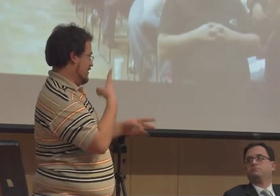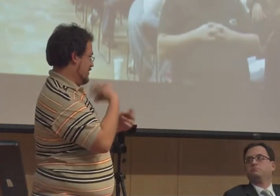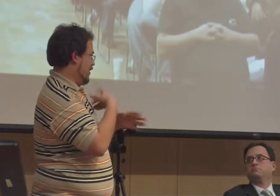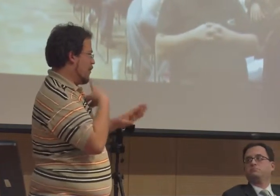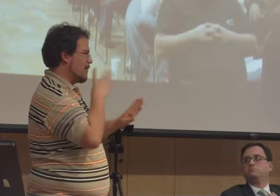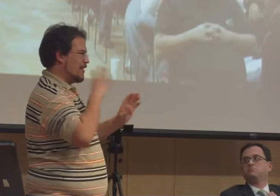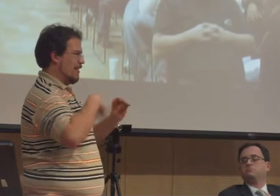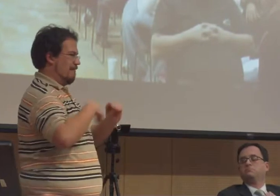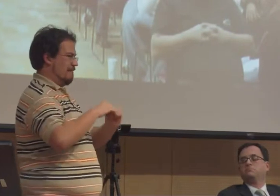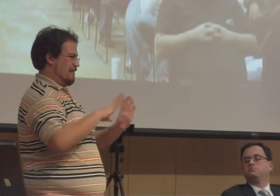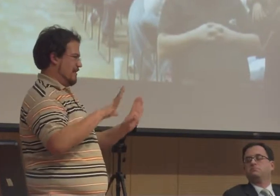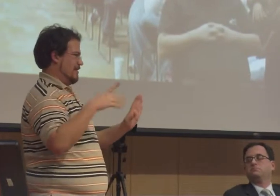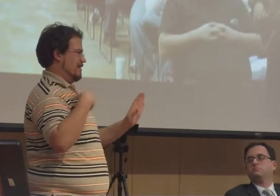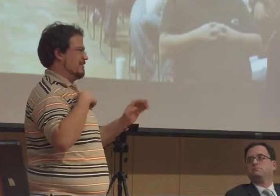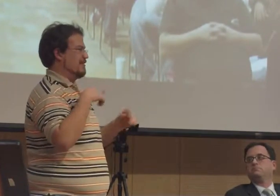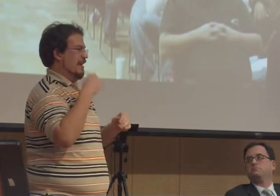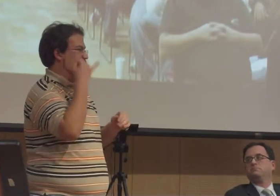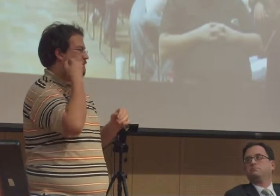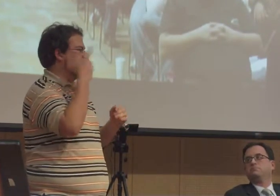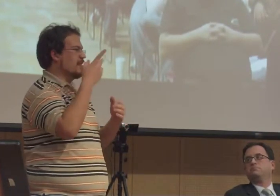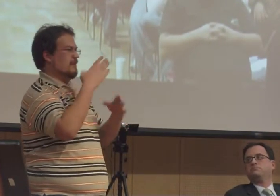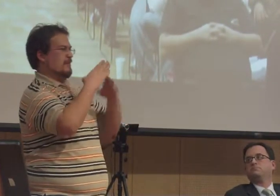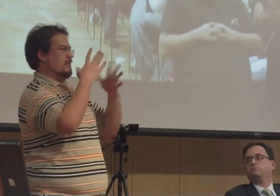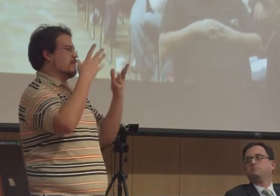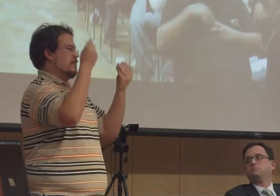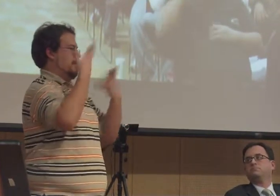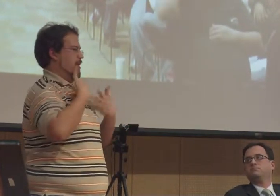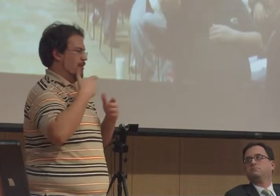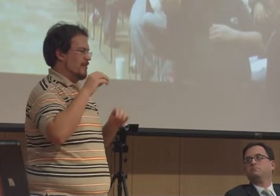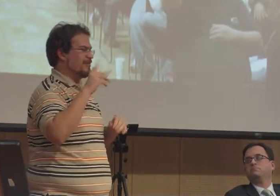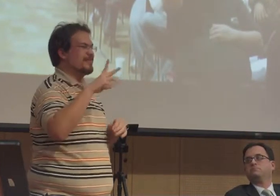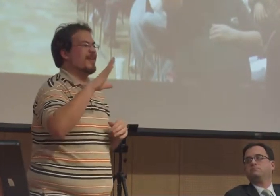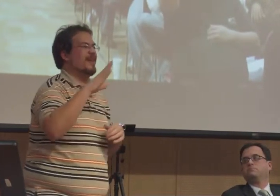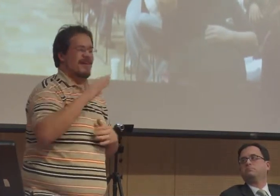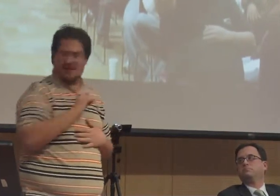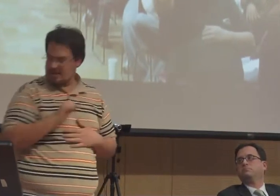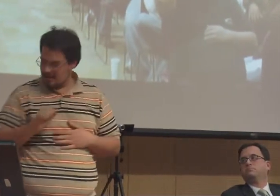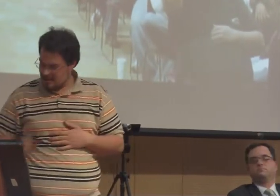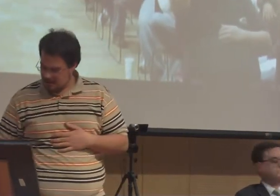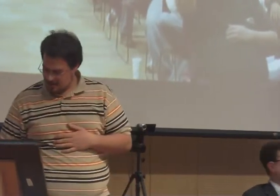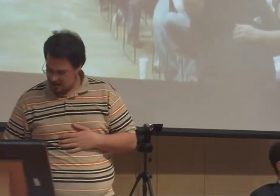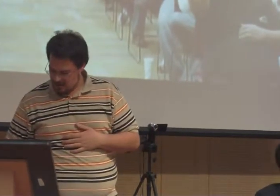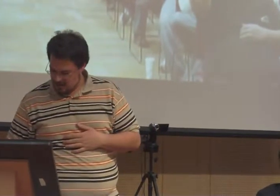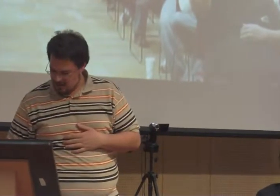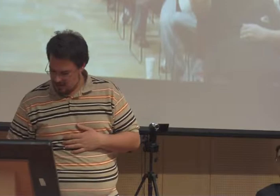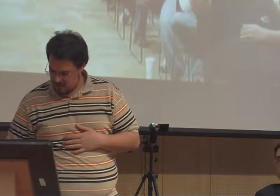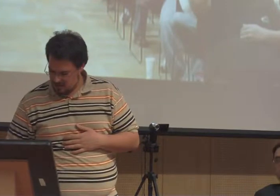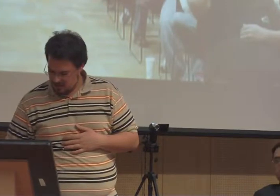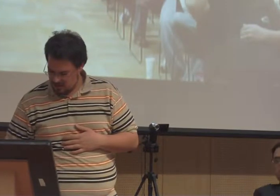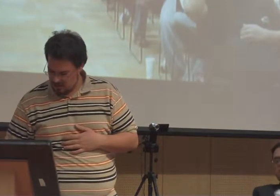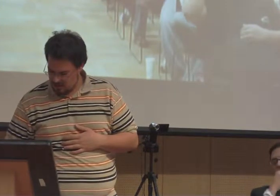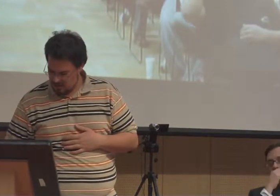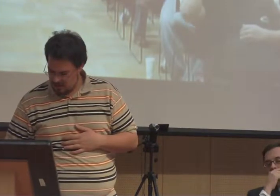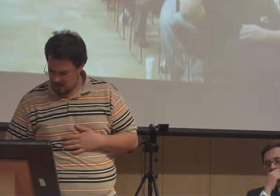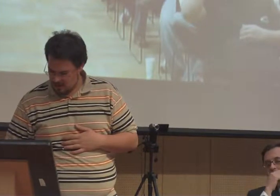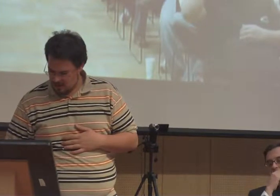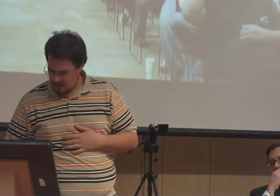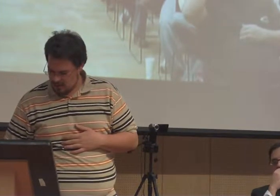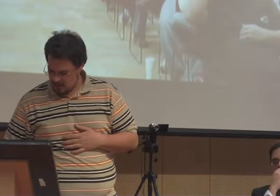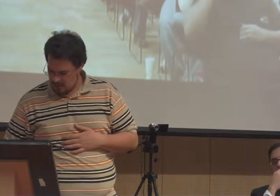are you guys, can you see me okay? I just want to make sure that communication is clear for everyone. If anybody has any barriers or to communication,